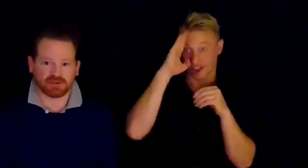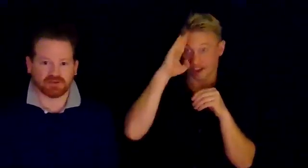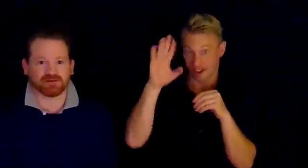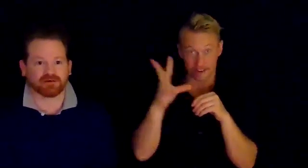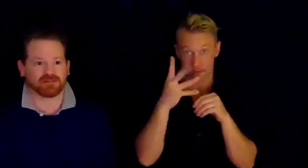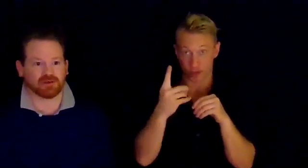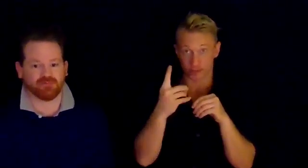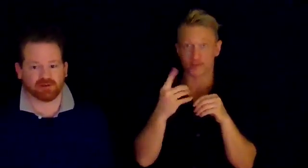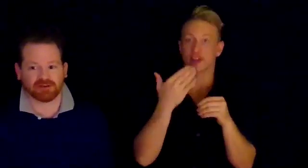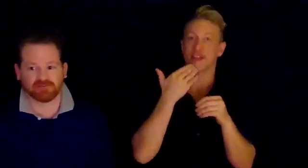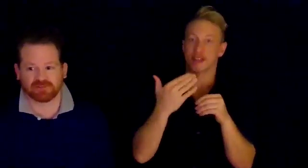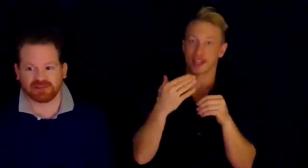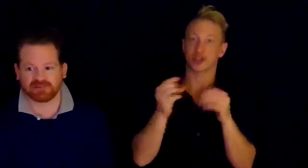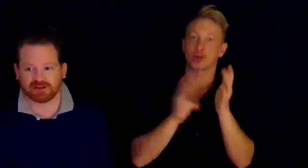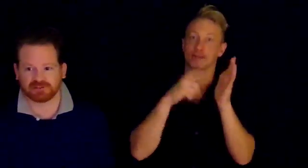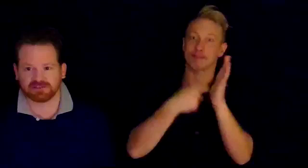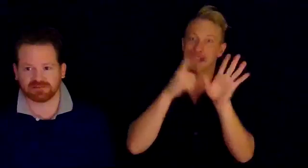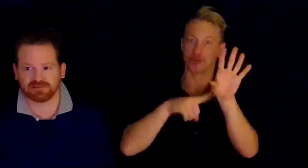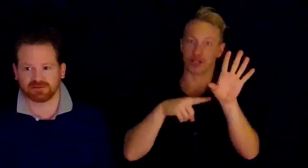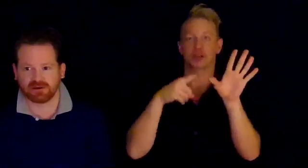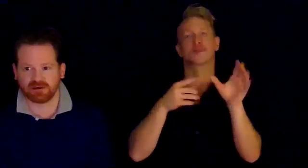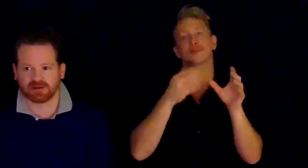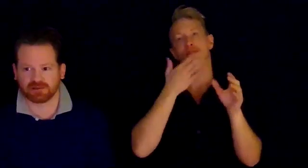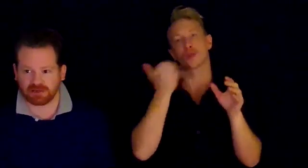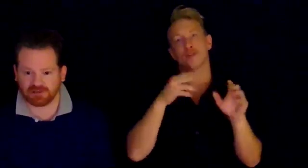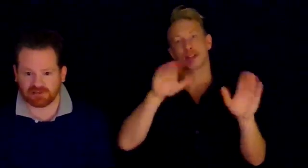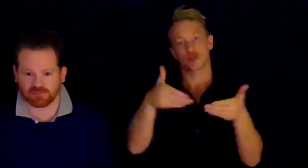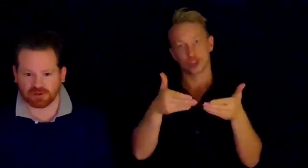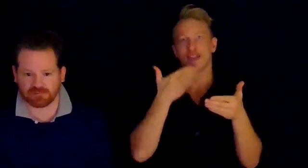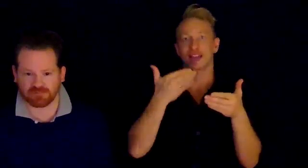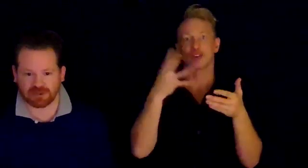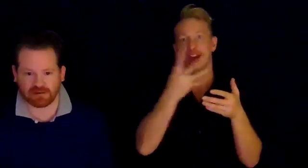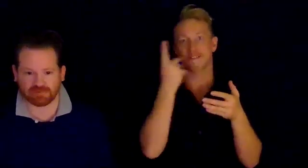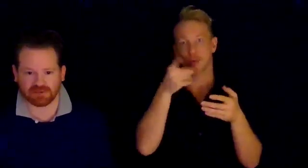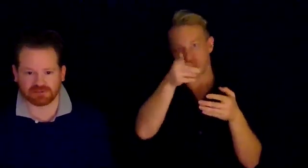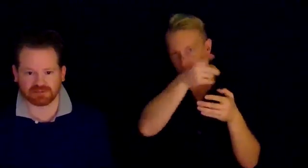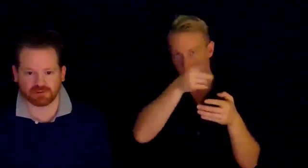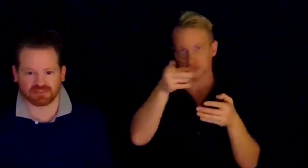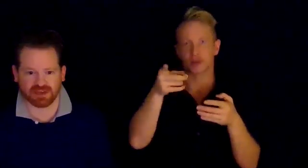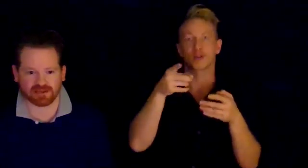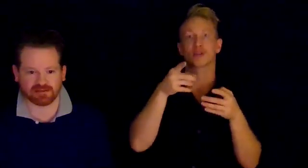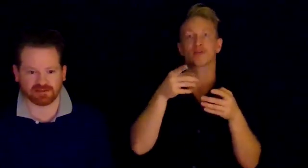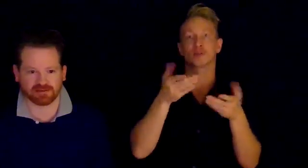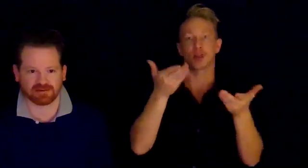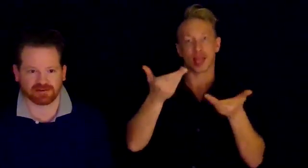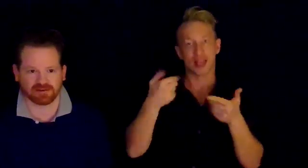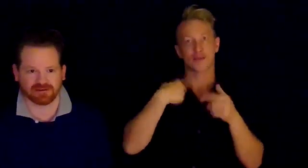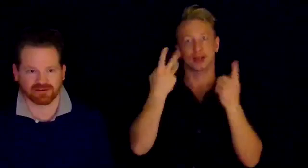Hello, everybody. Thank you, Mary, for the introduction. Thank you to everybody for allowing me to talk